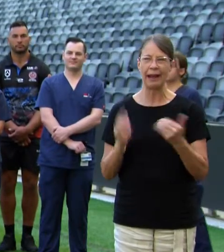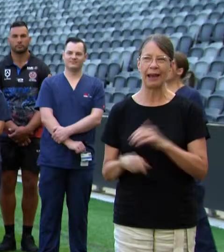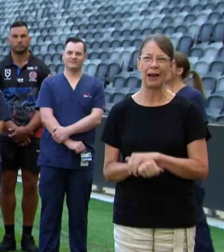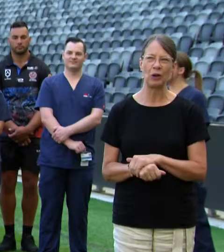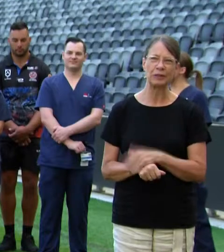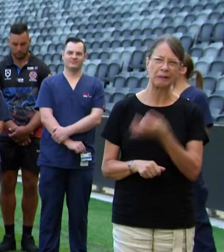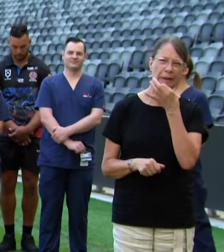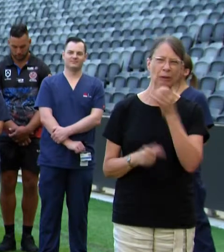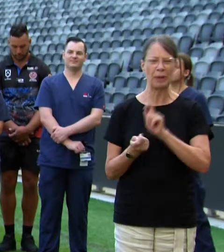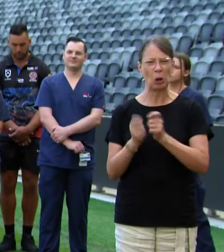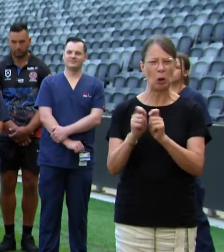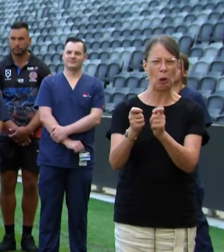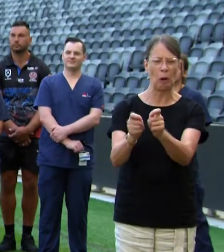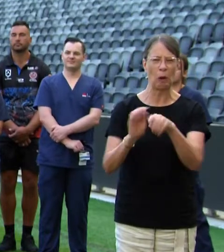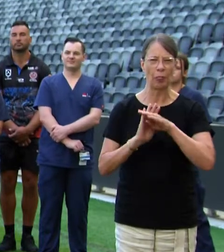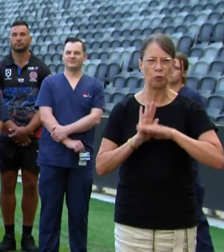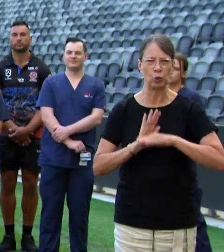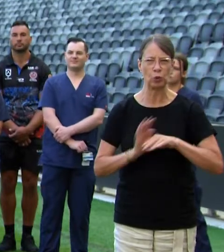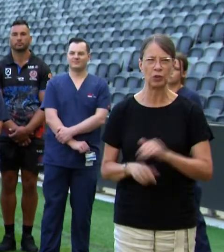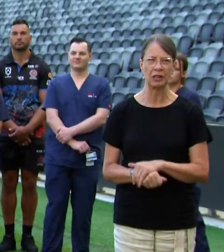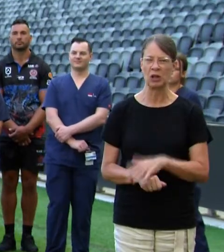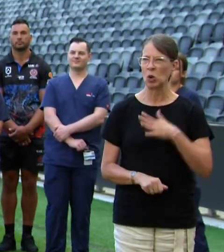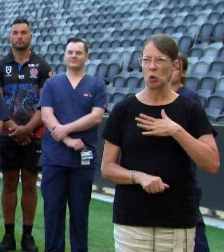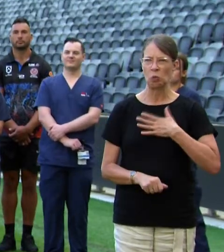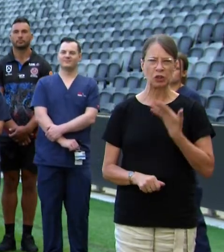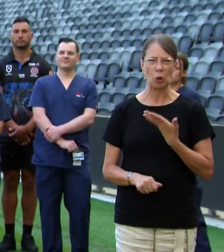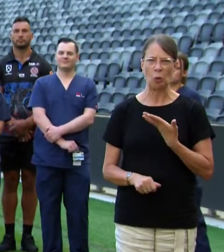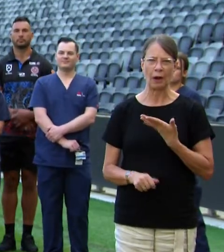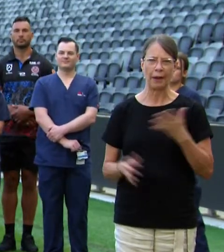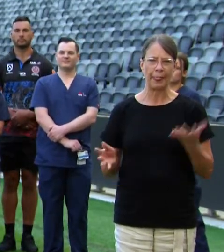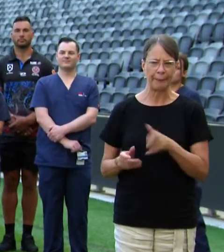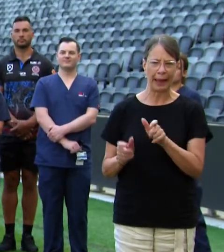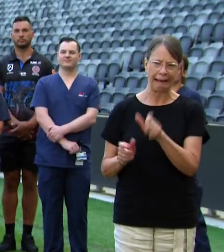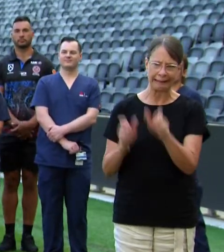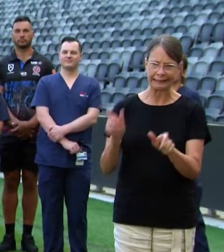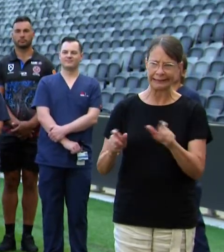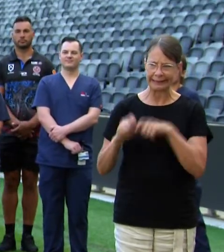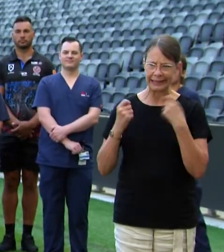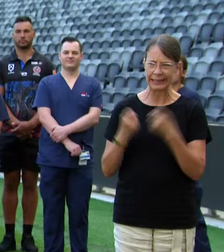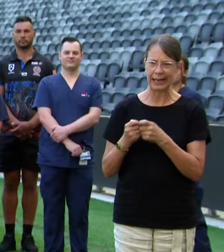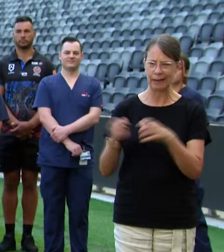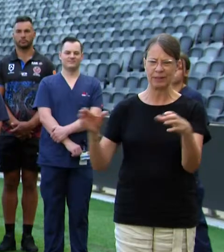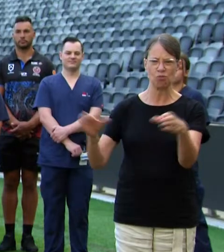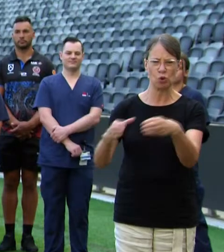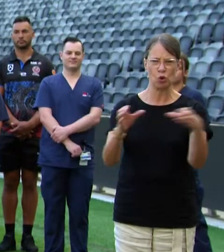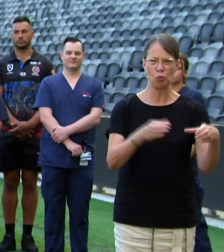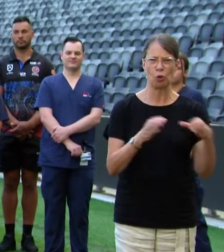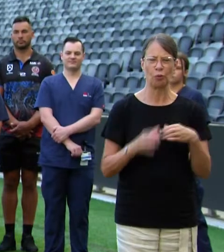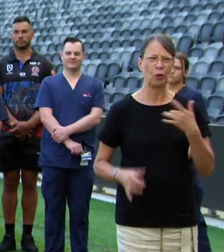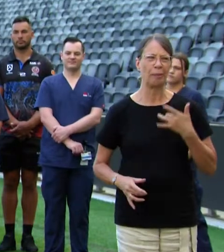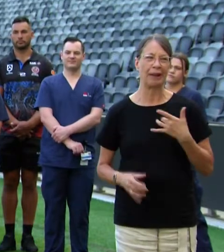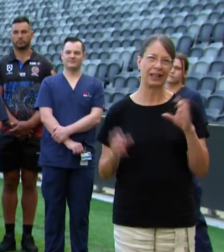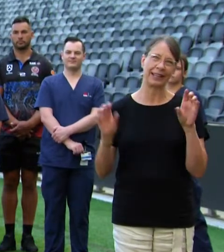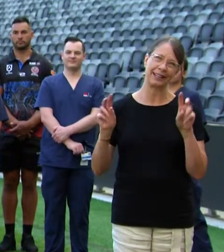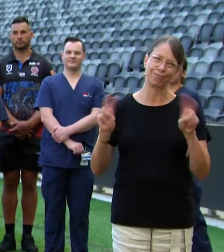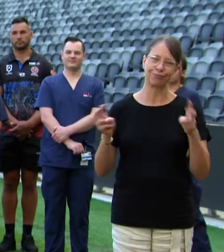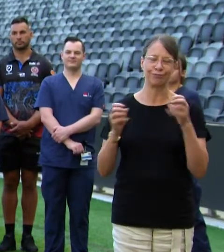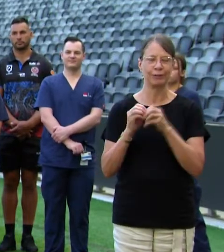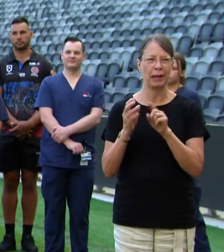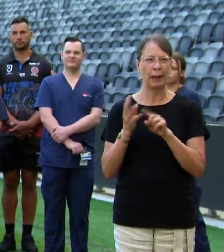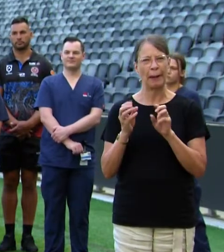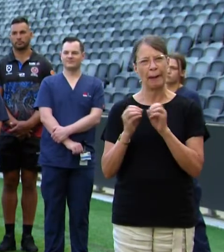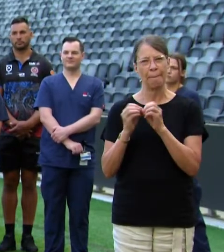different way. We certainly don't want the players living in bubbles any longer, just like the community. So we have to think about continuity differently.